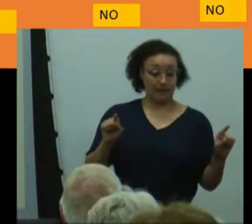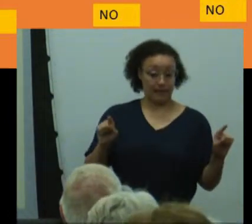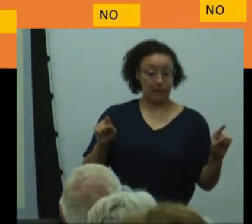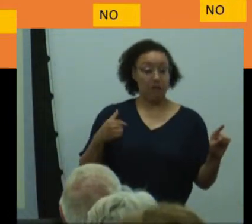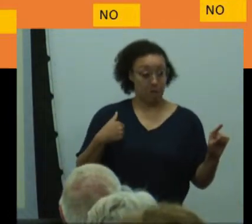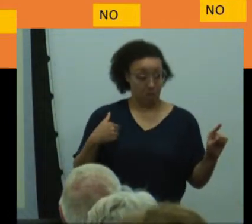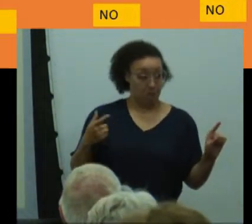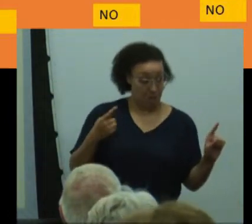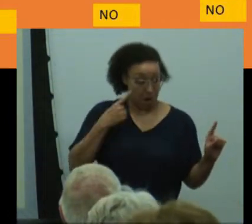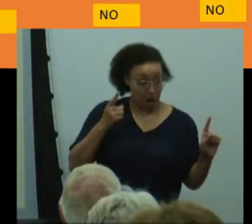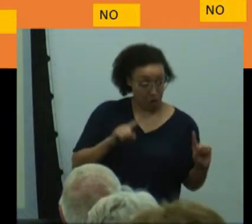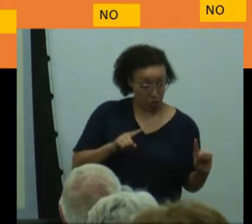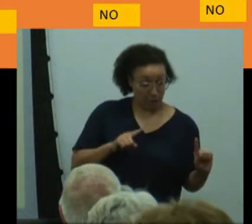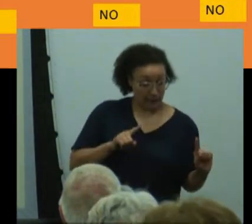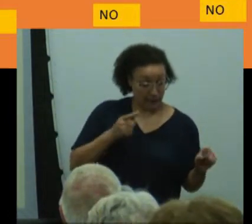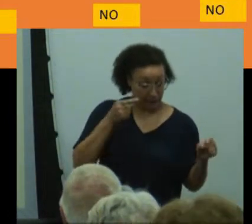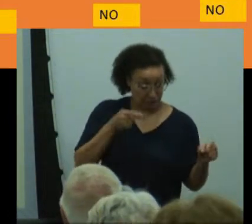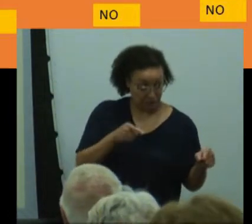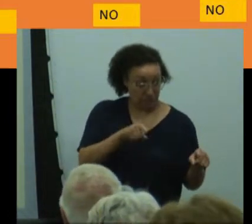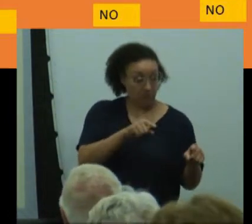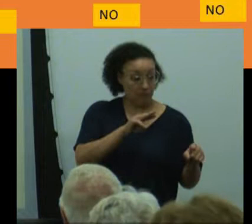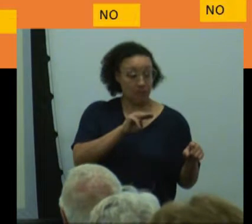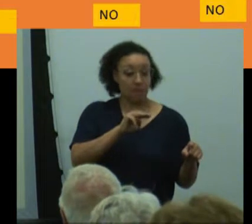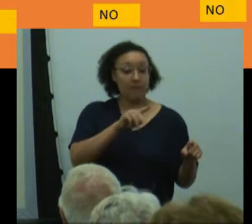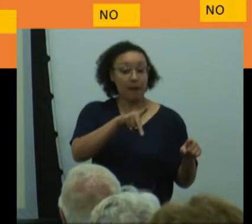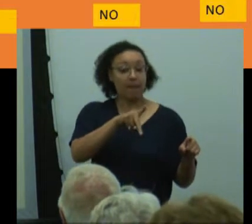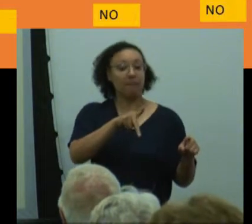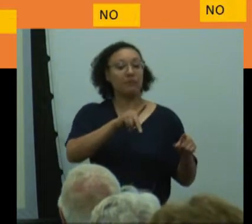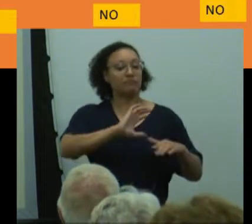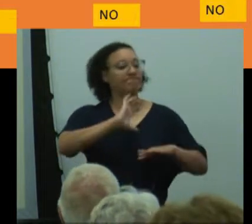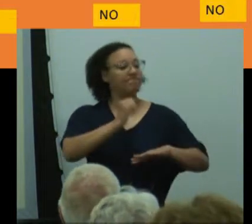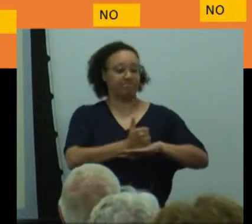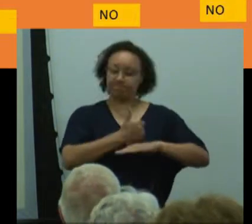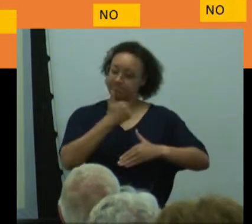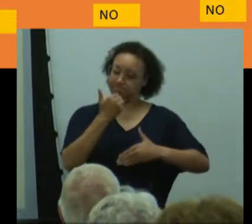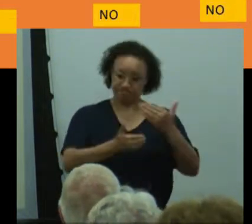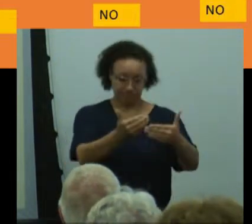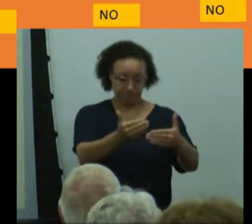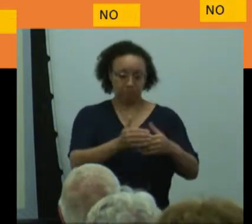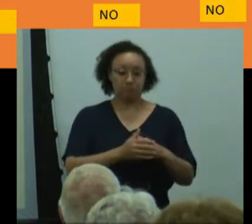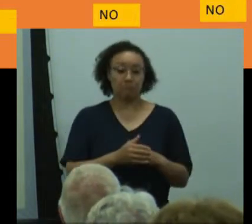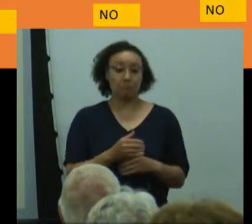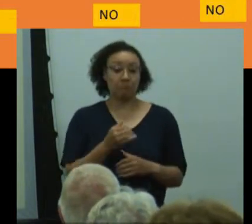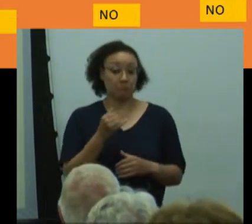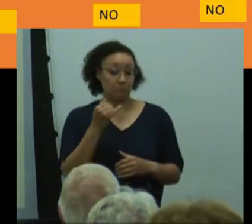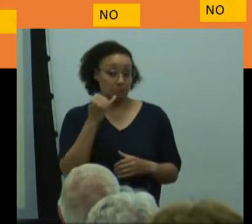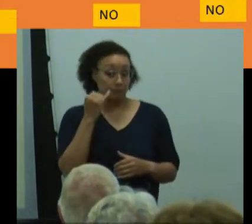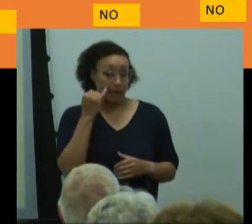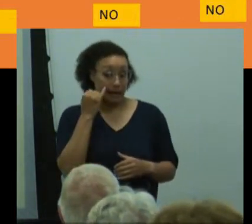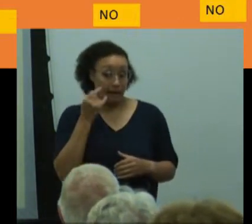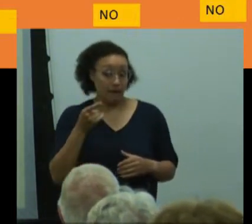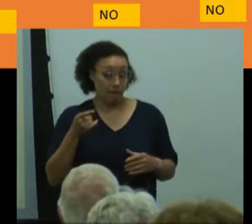map, then it's enacted. If that happens,